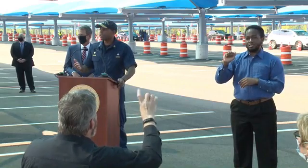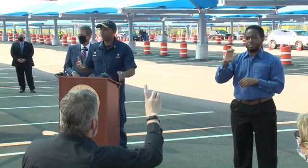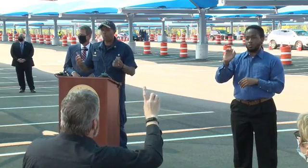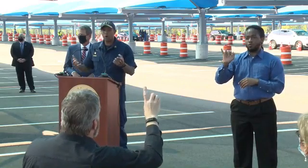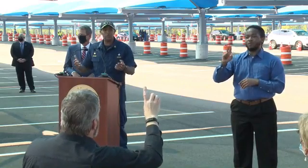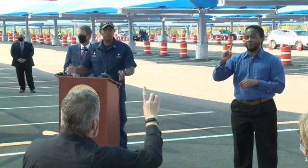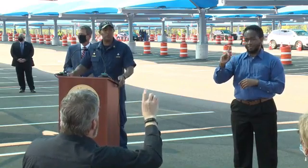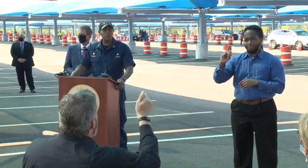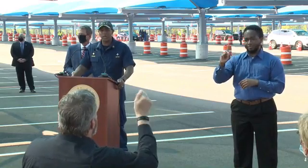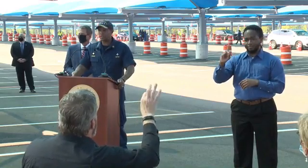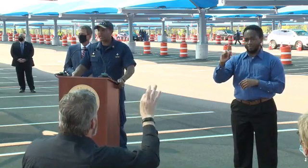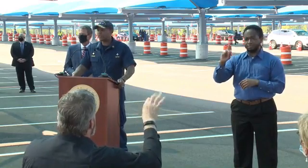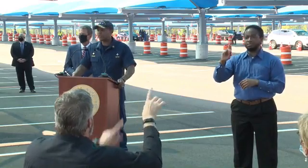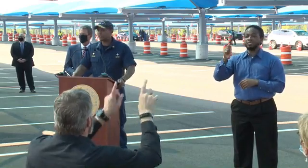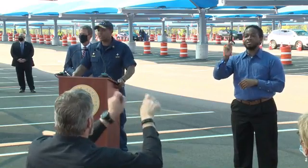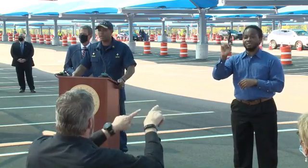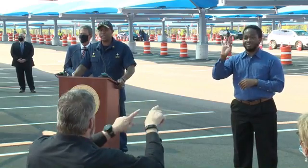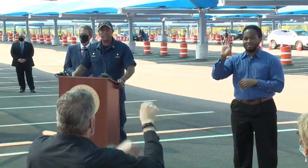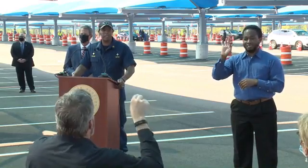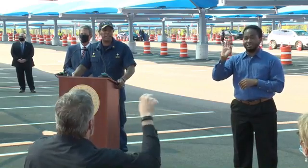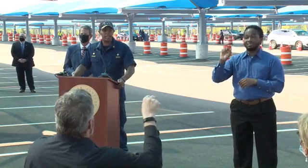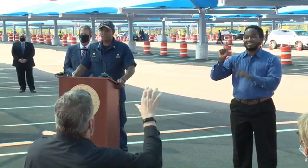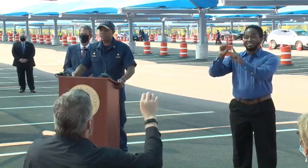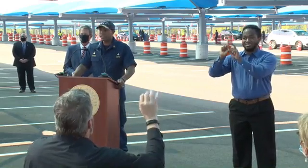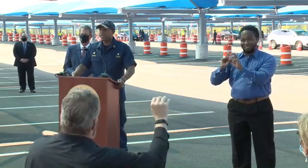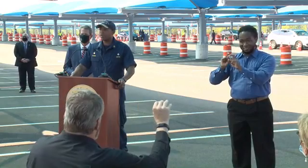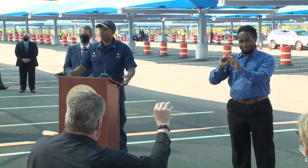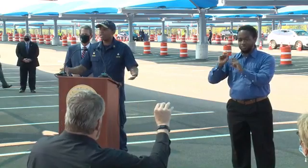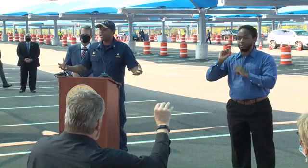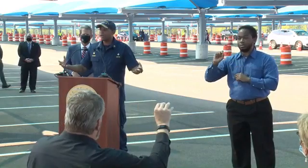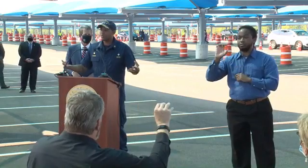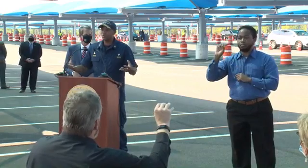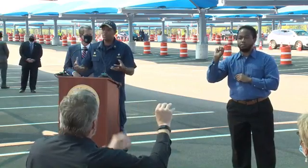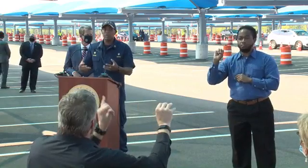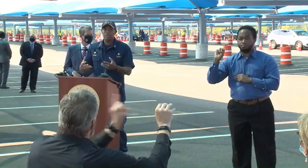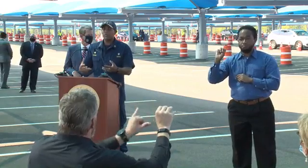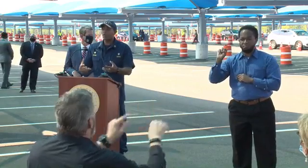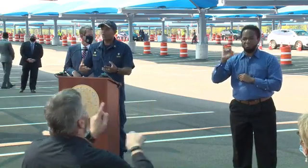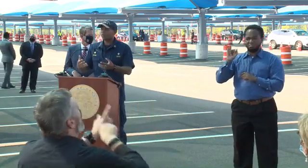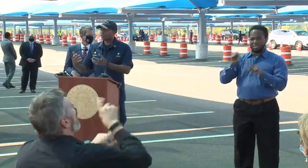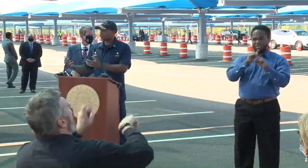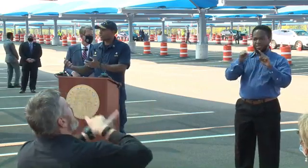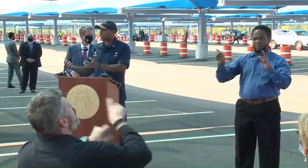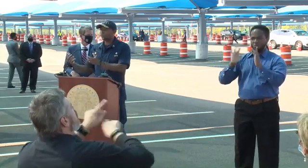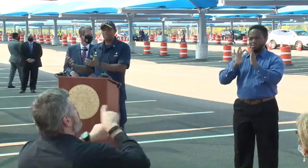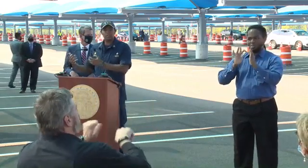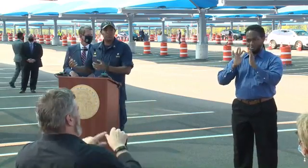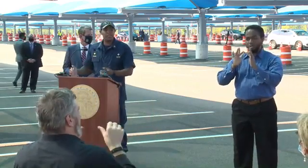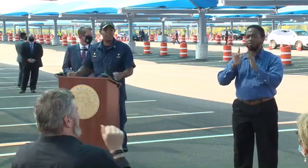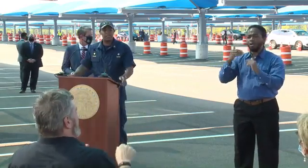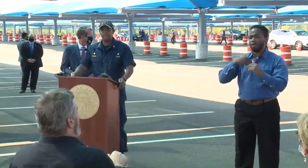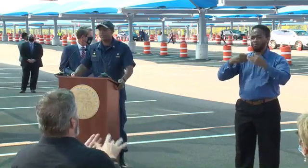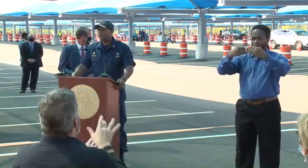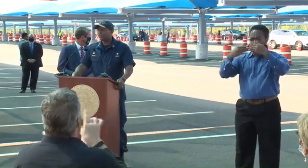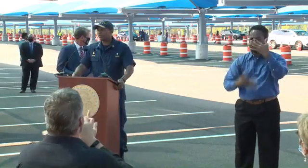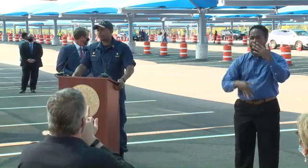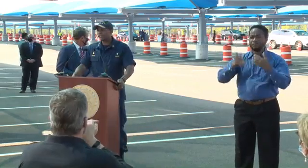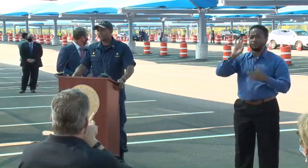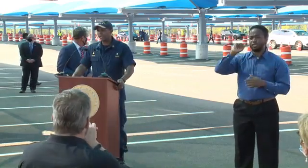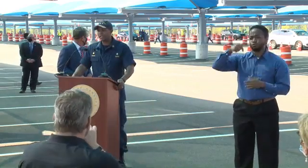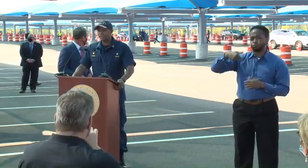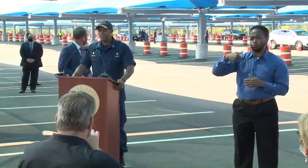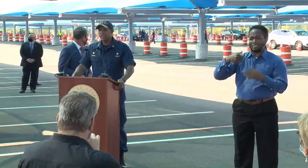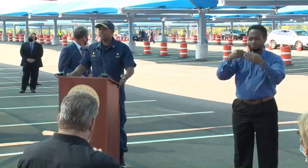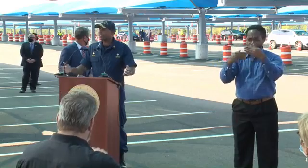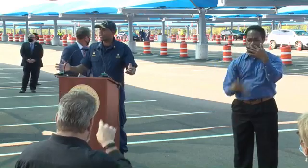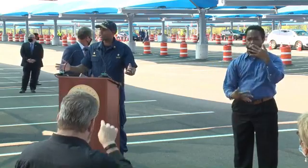www.doineedacovid19test.com. It will walk you through whether or not you should come in and get a test, and it will help you enroll so that you can come to this great site that we're